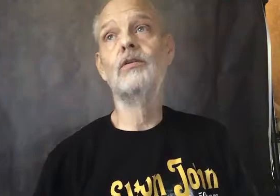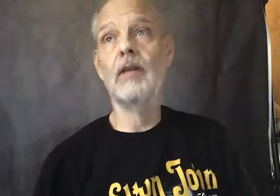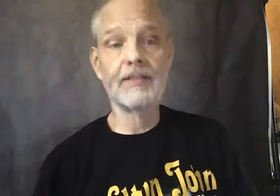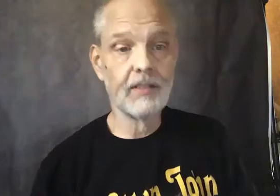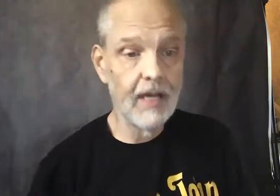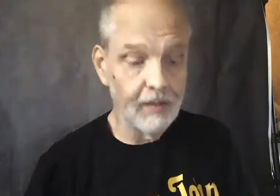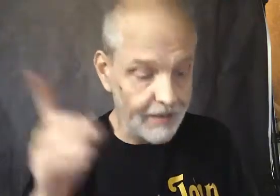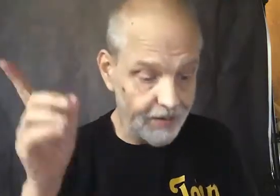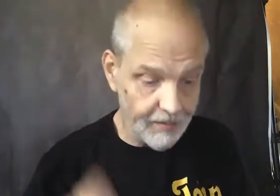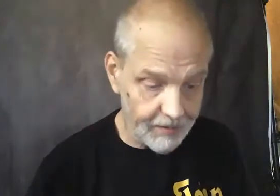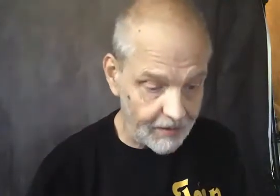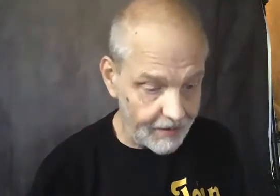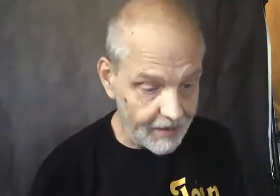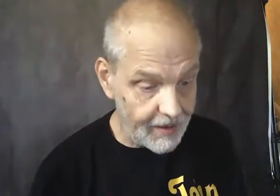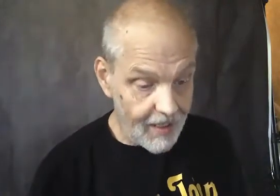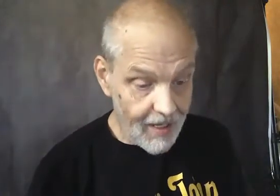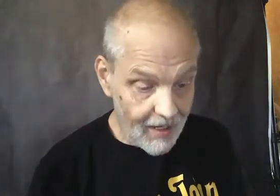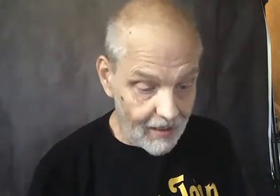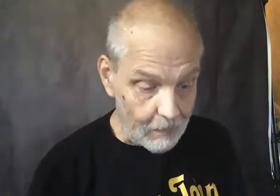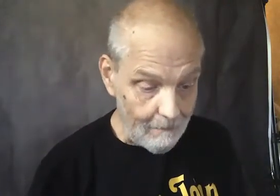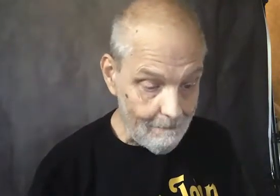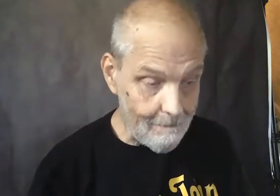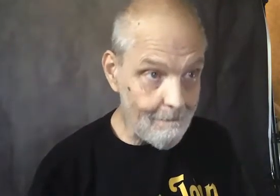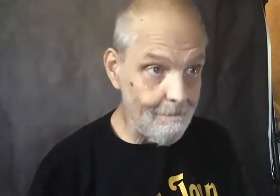Oh, Alexa, I have an Alexa. I didn't like that.